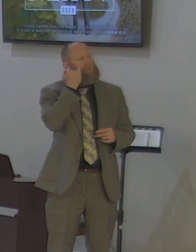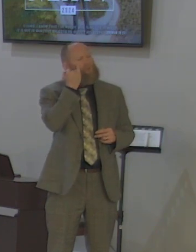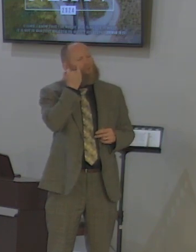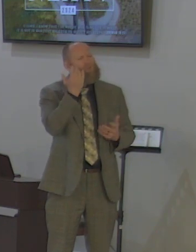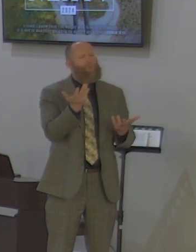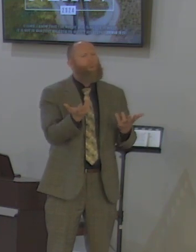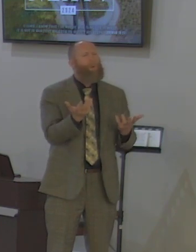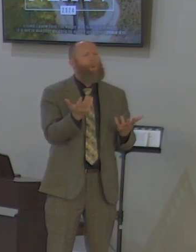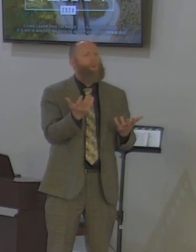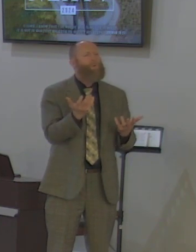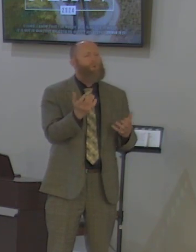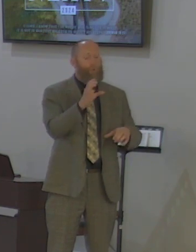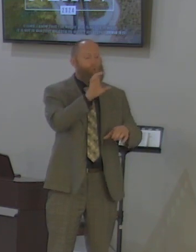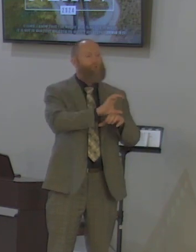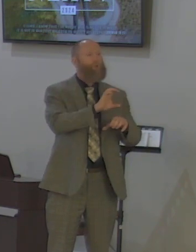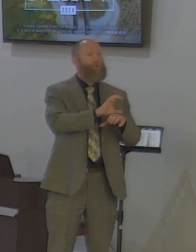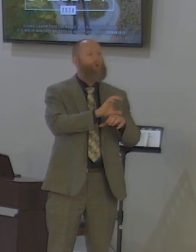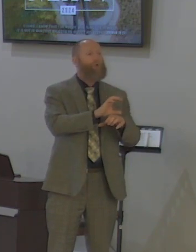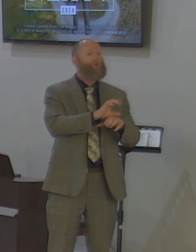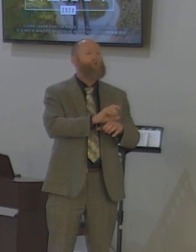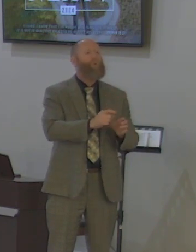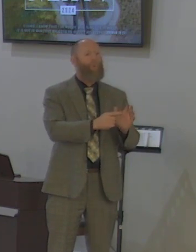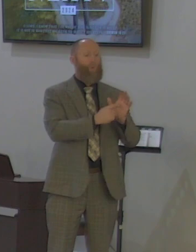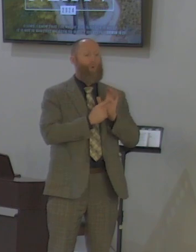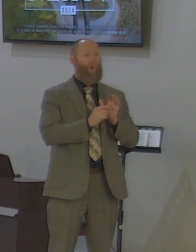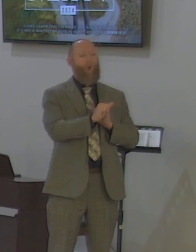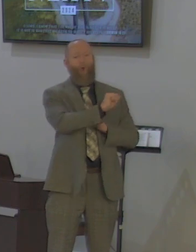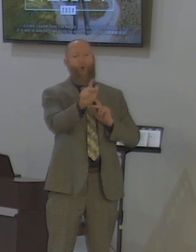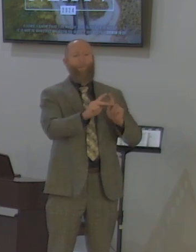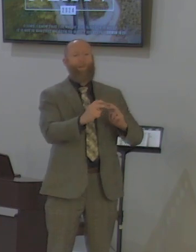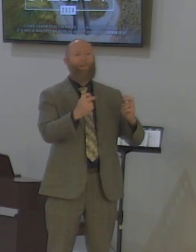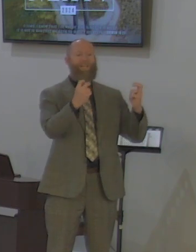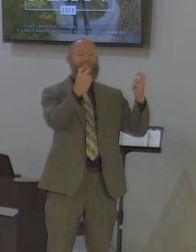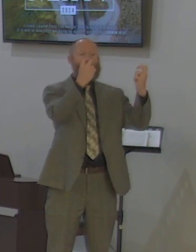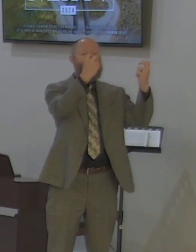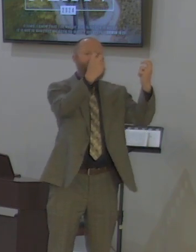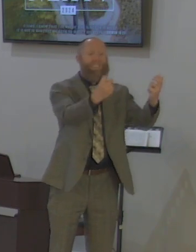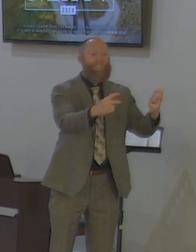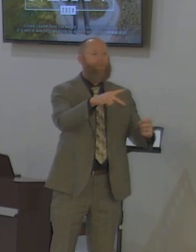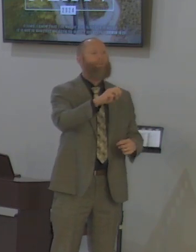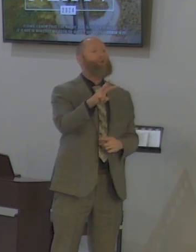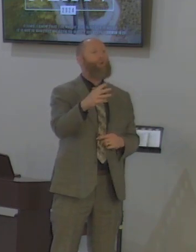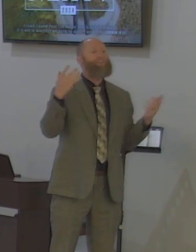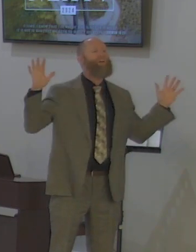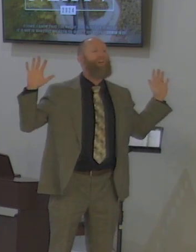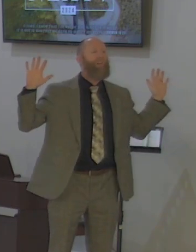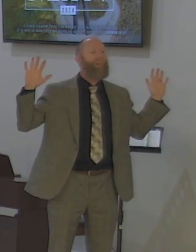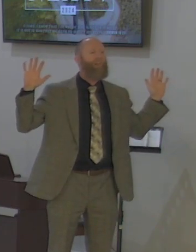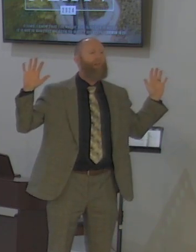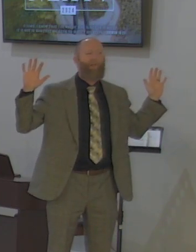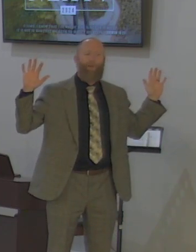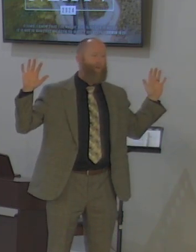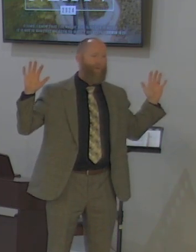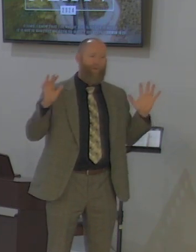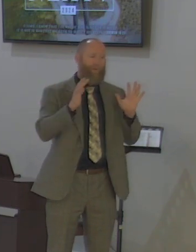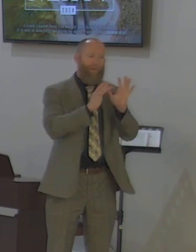pews. In fact, there is no calling to sit in the pews. Only.